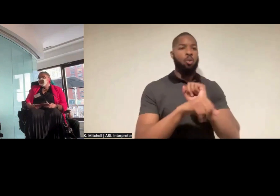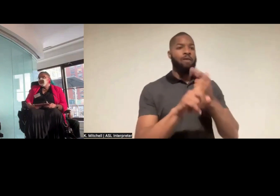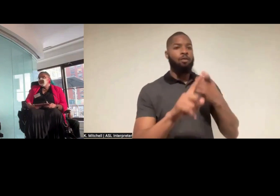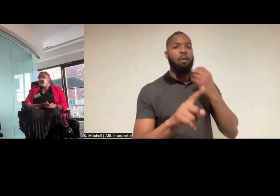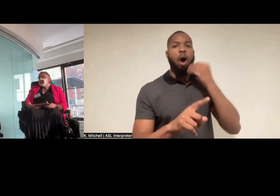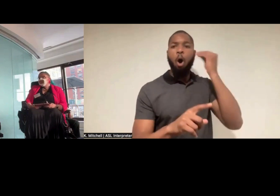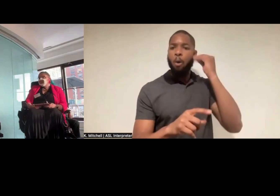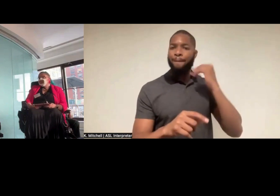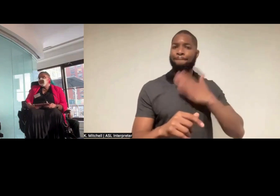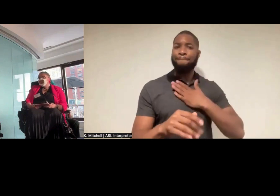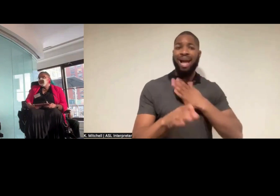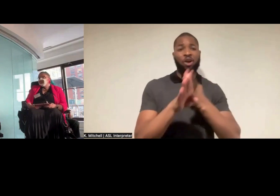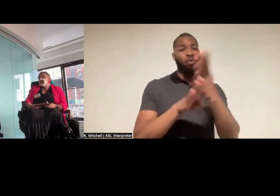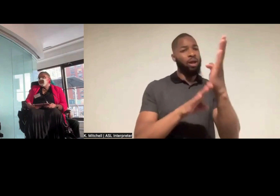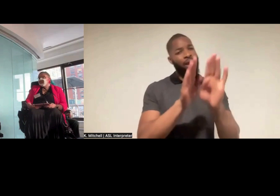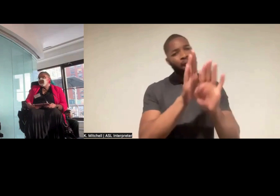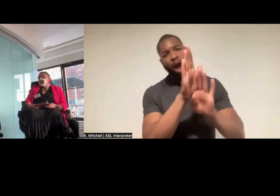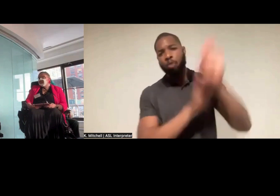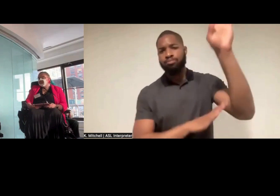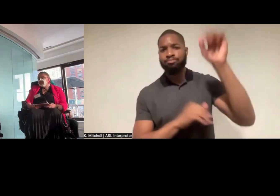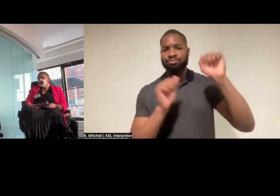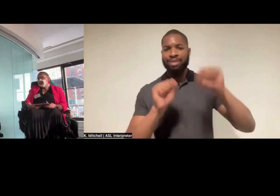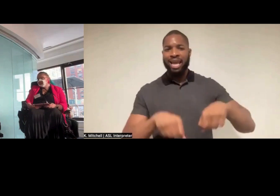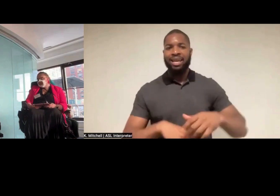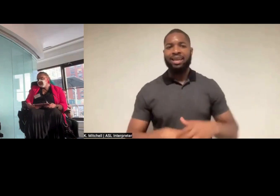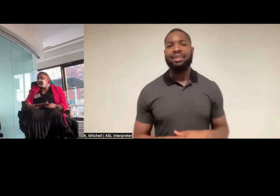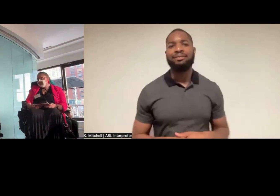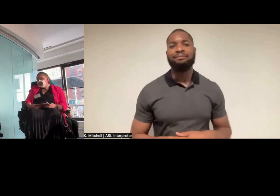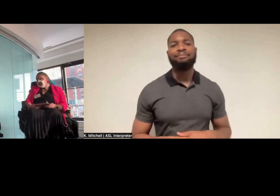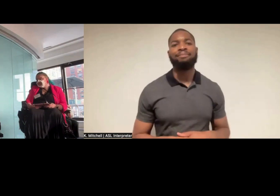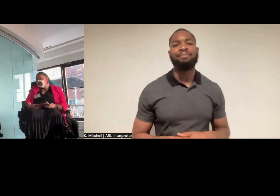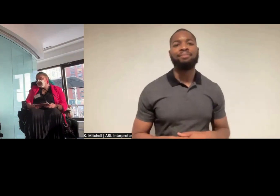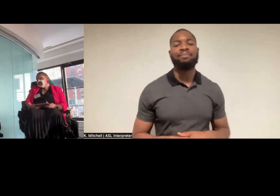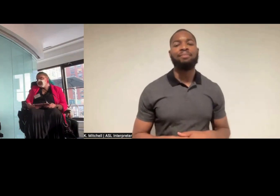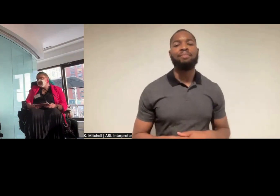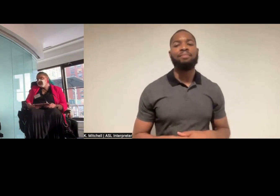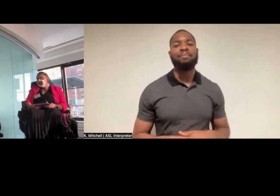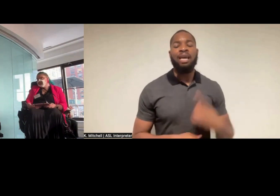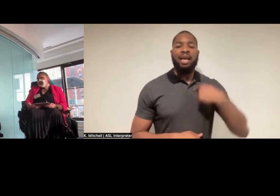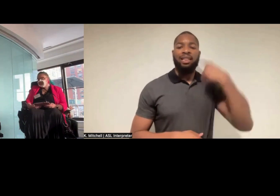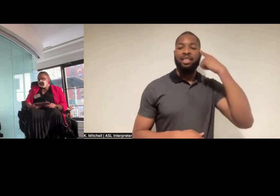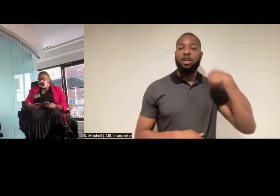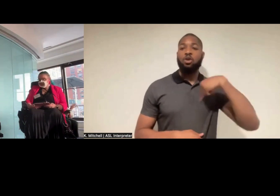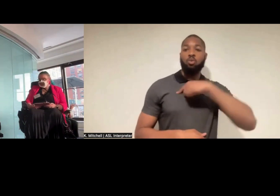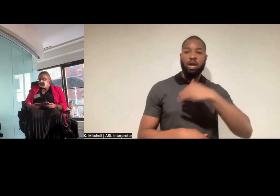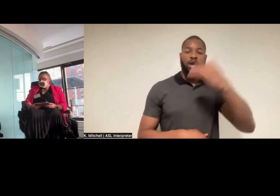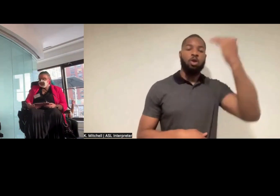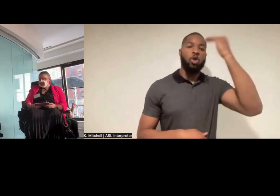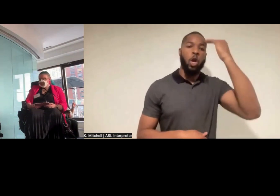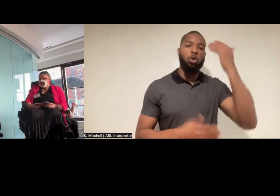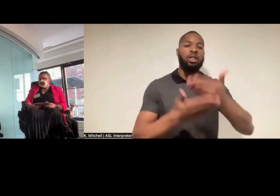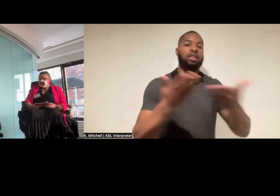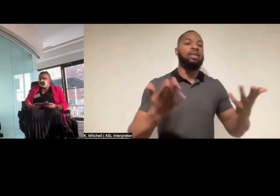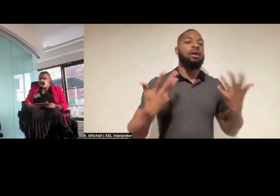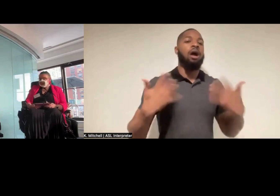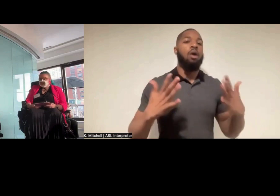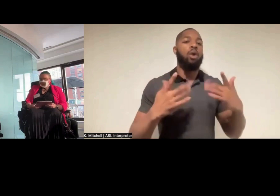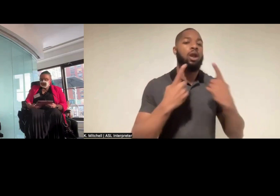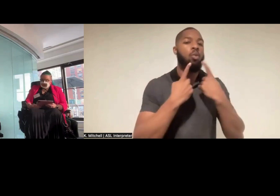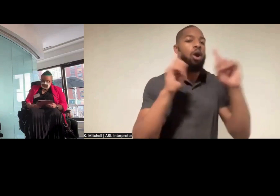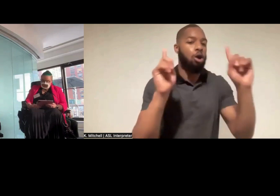But I think what's needed is, so we know what works, what has worked, what the potential, we